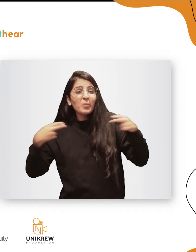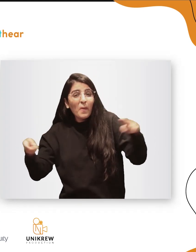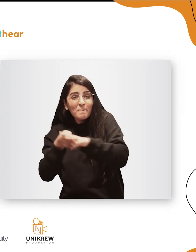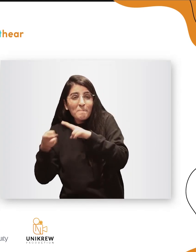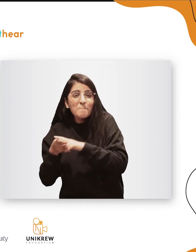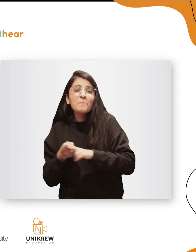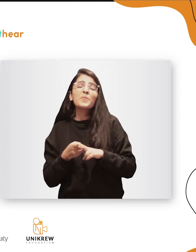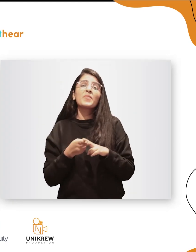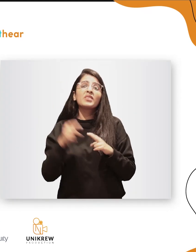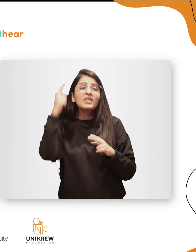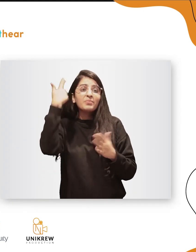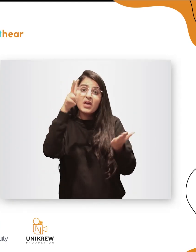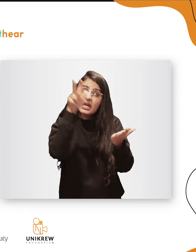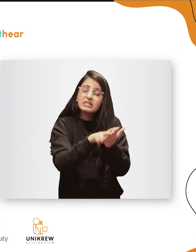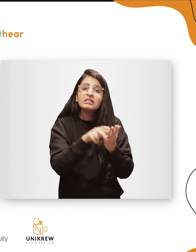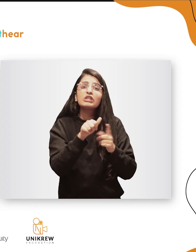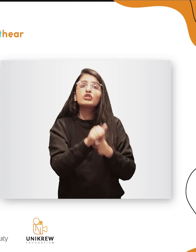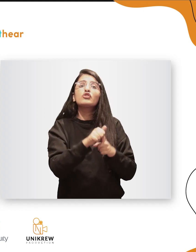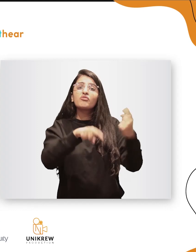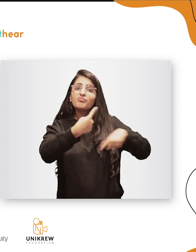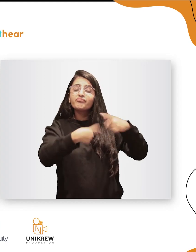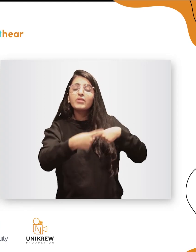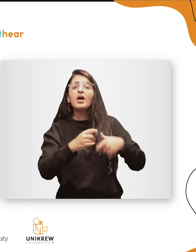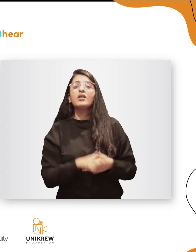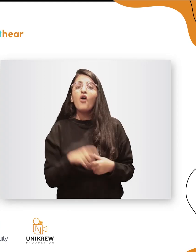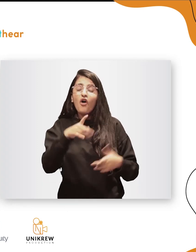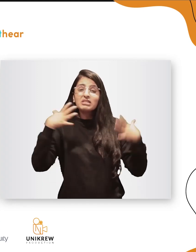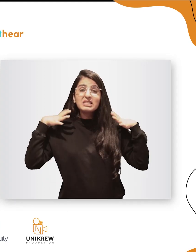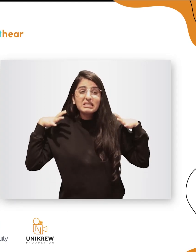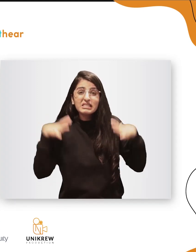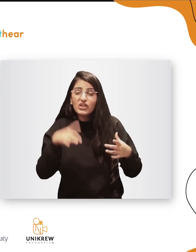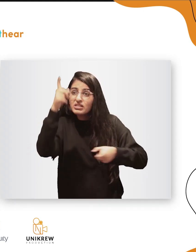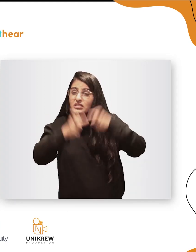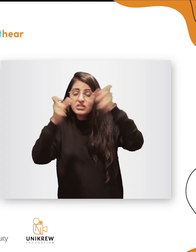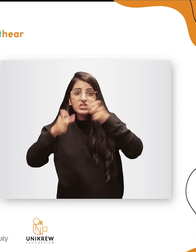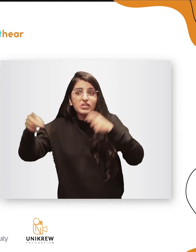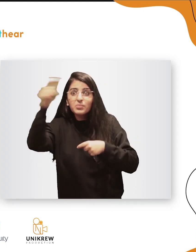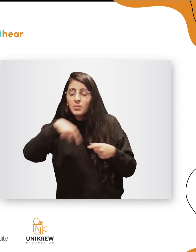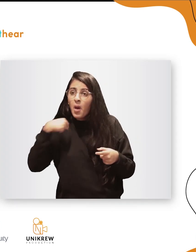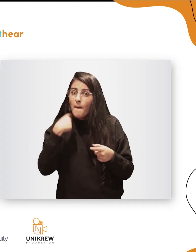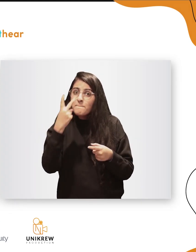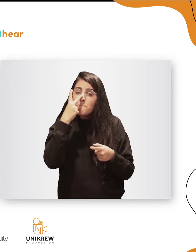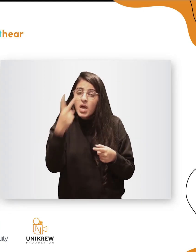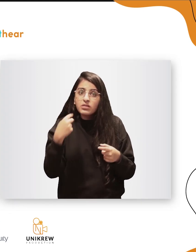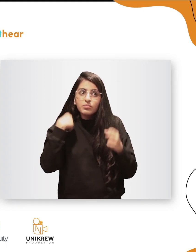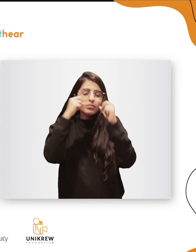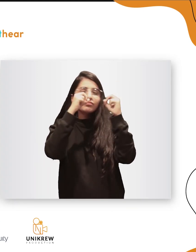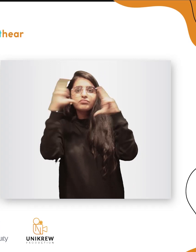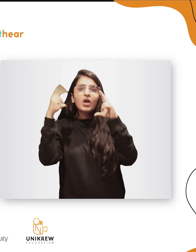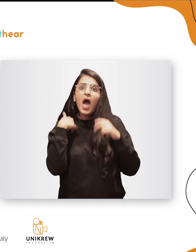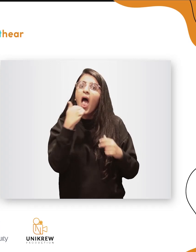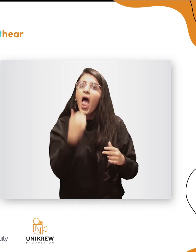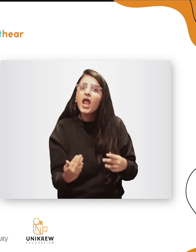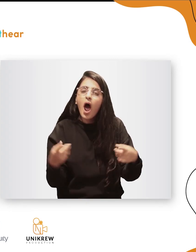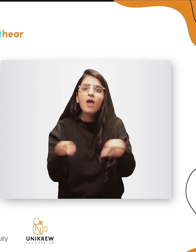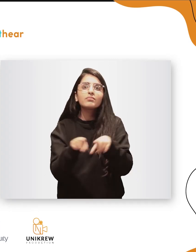people for the passing of this legislation, and also some of the struggles that they were going through, really